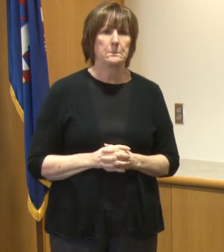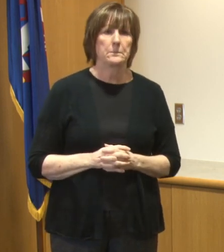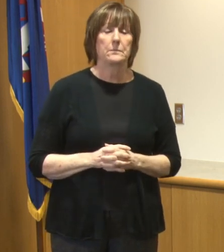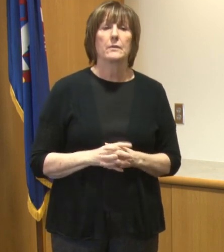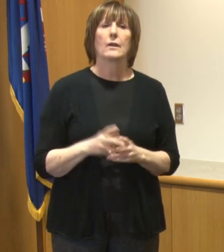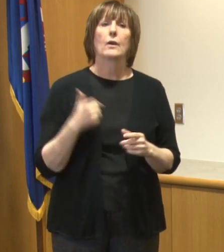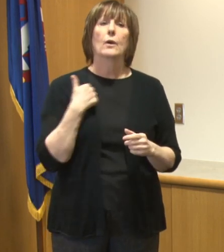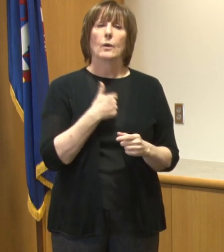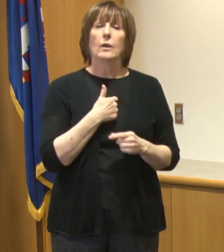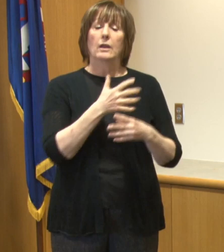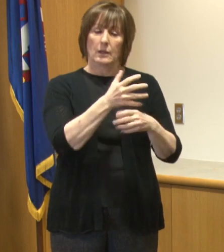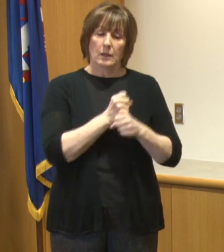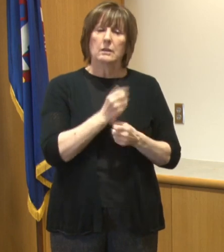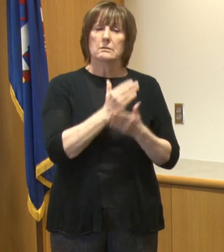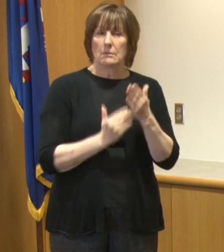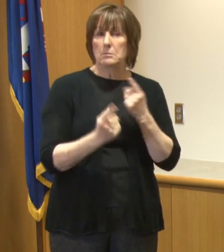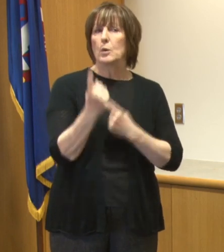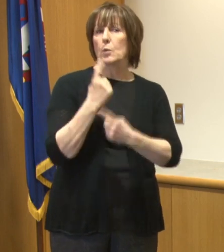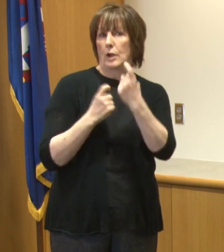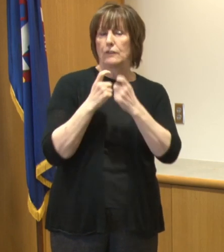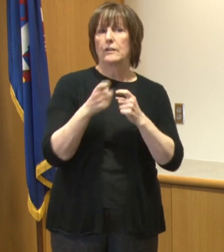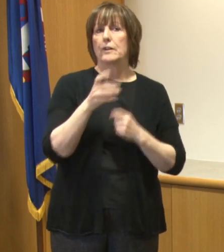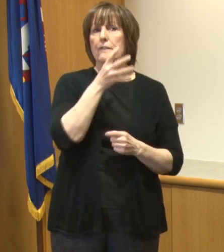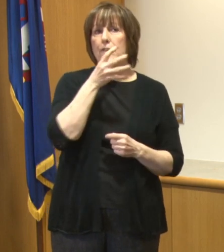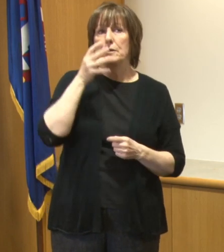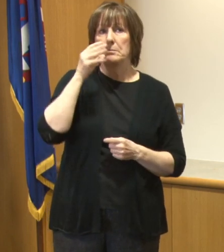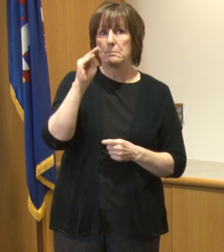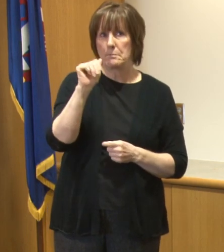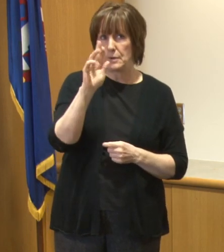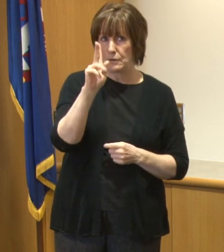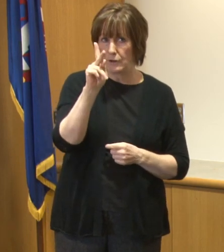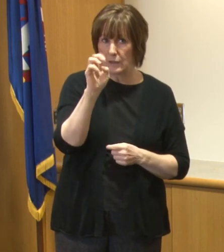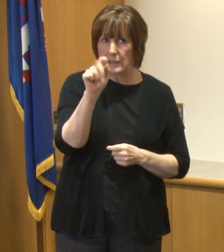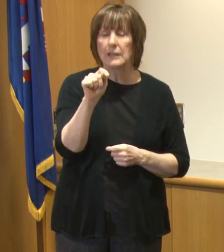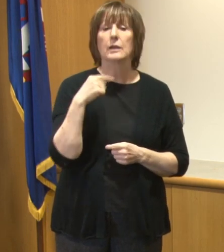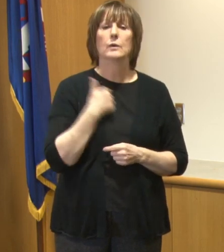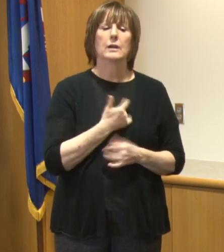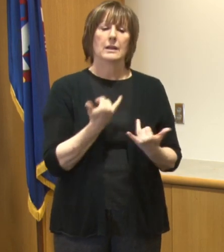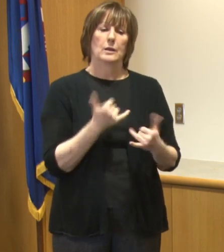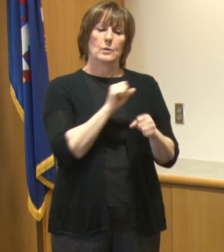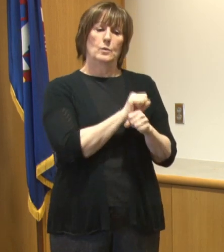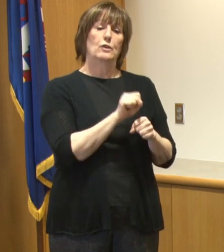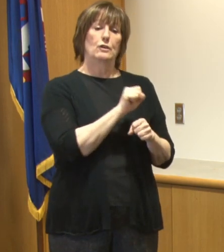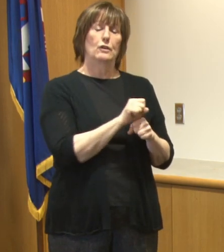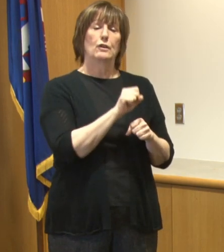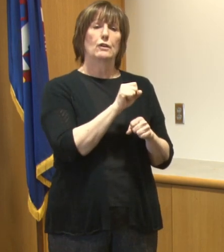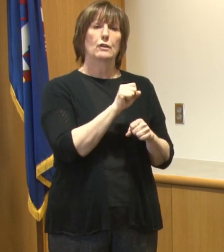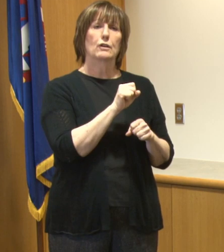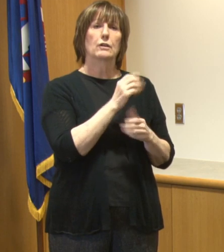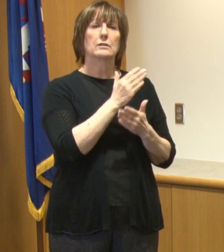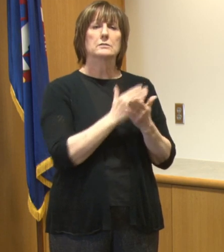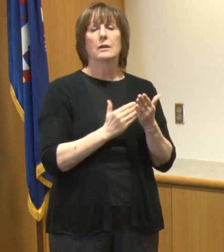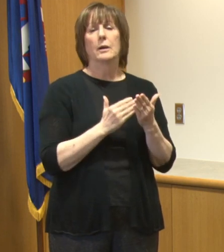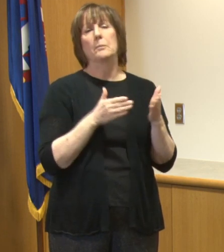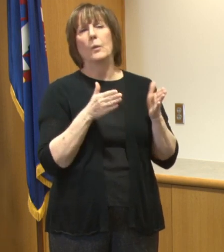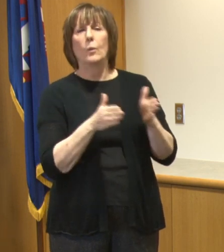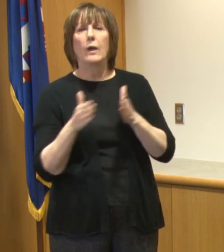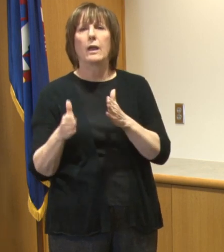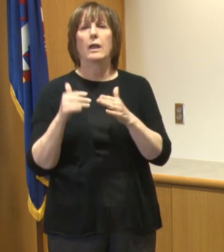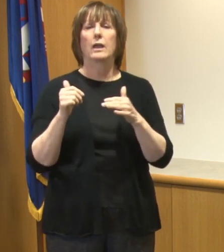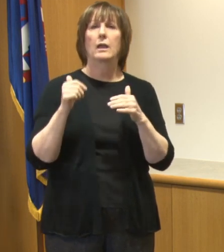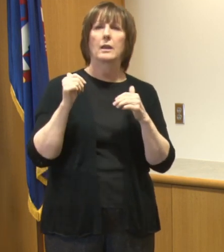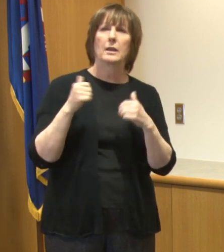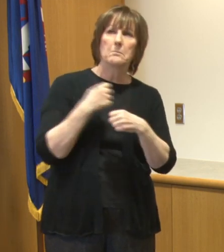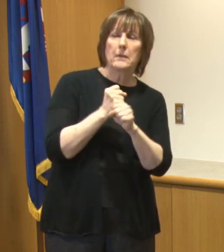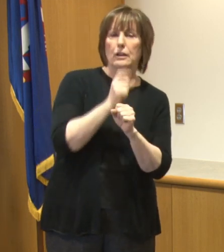We have been receiving some questions from the farmers market, and we're actually working on some methods that we can